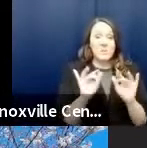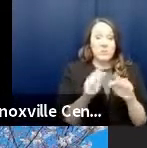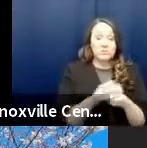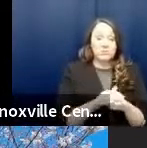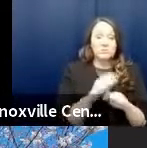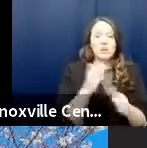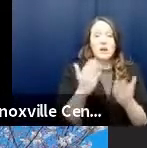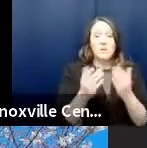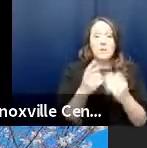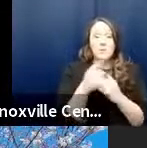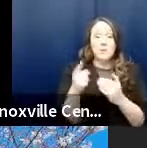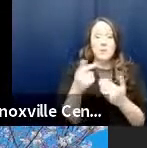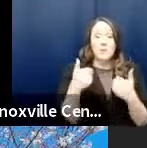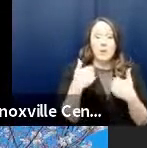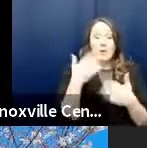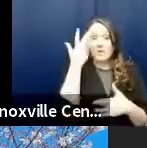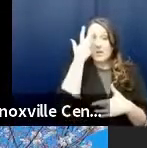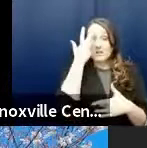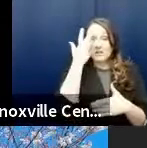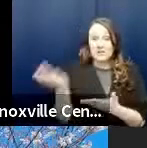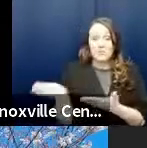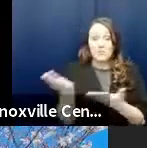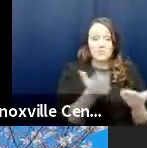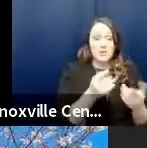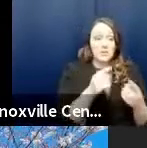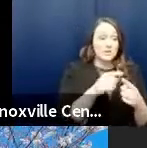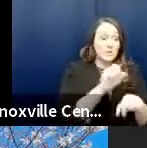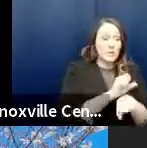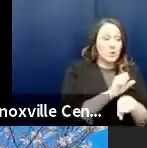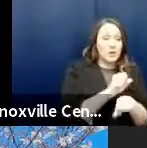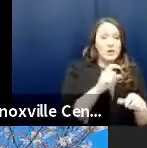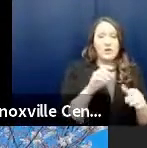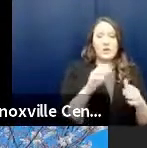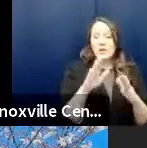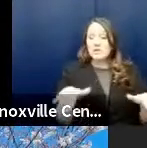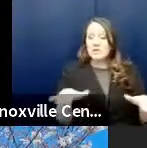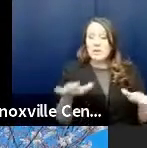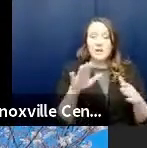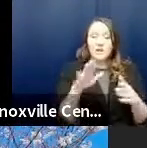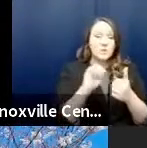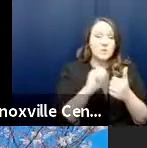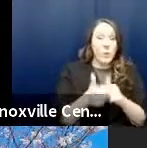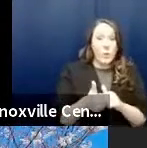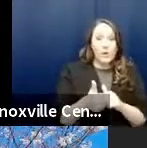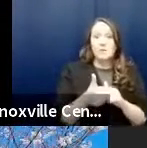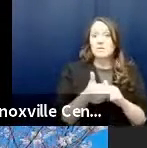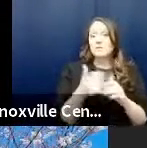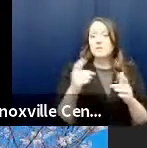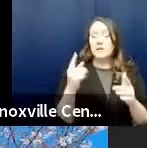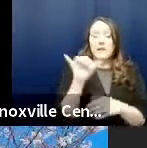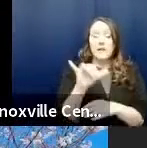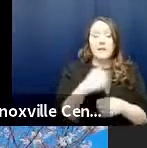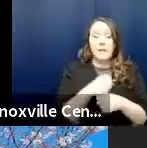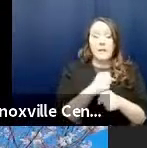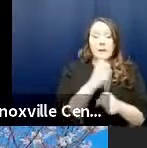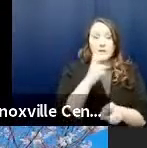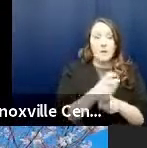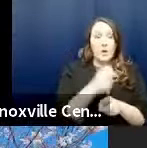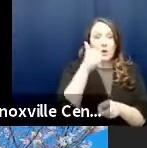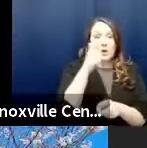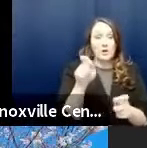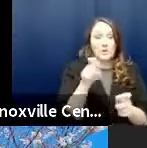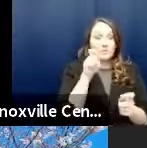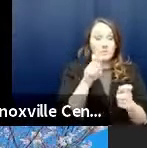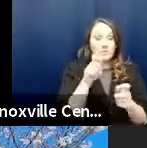the virus and spread it to your workplace, your child's sporting event, somewhere else. This makes it much harder to pinpoint a